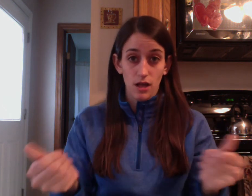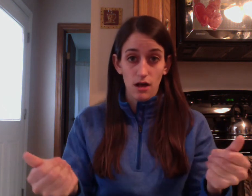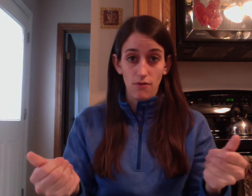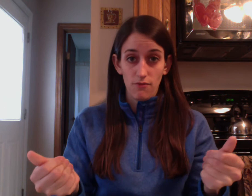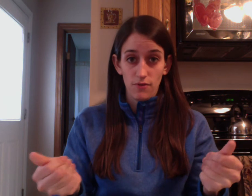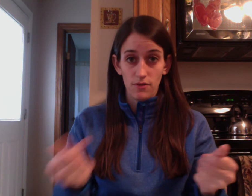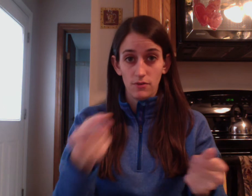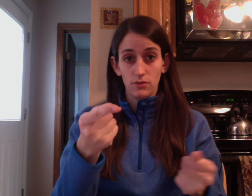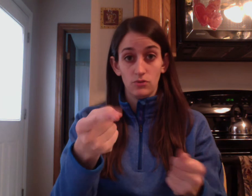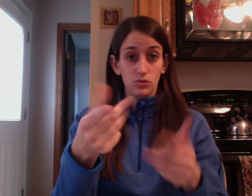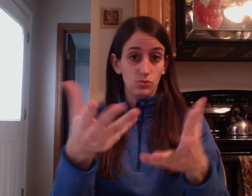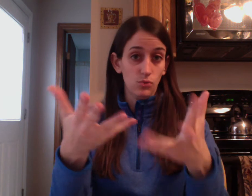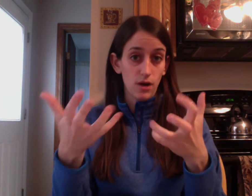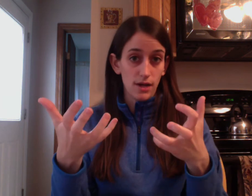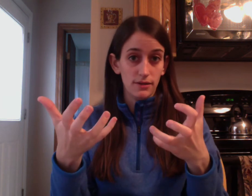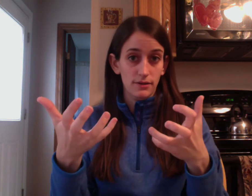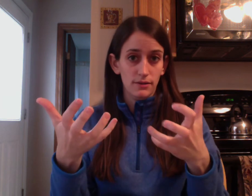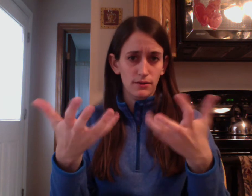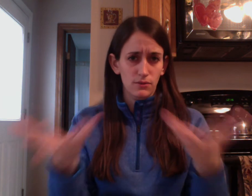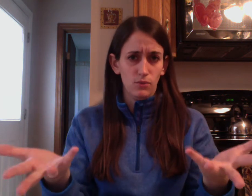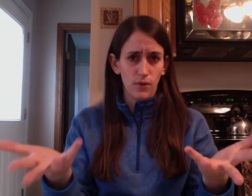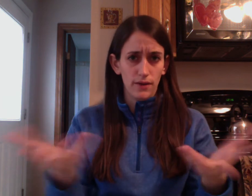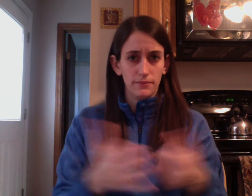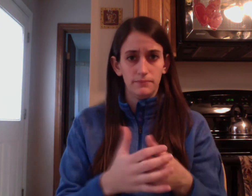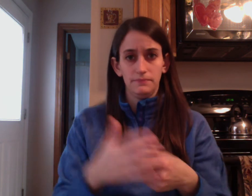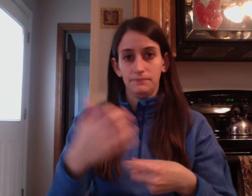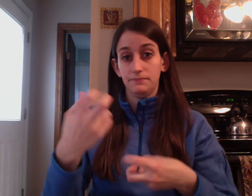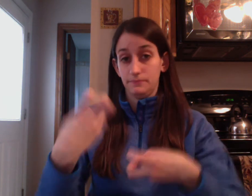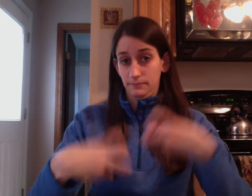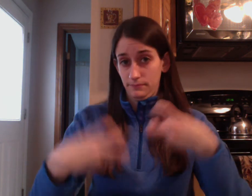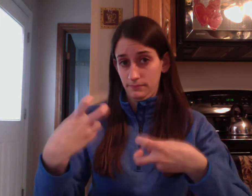solve, you want, what?